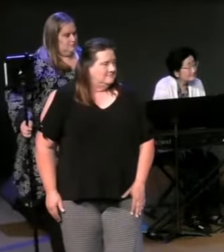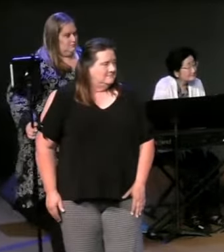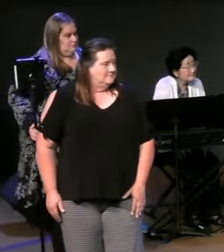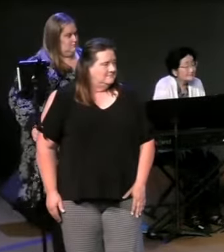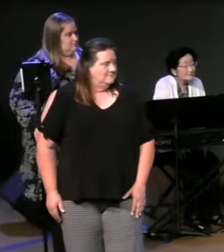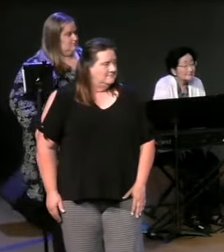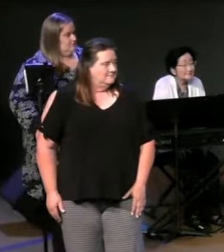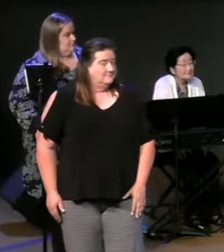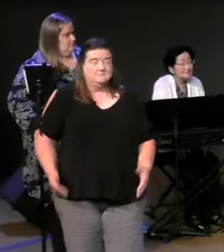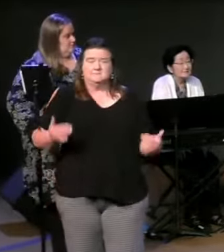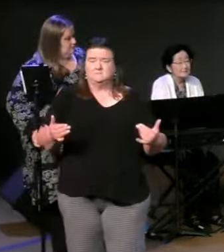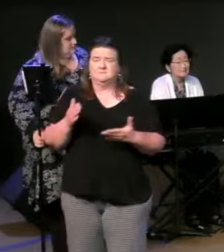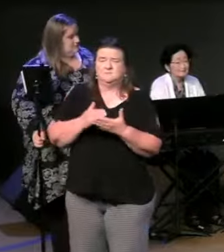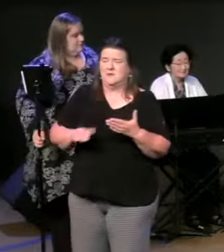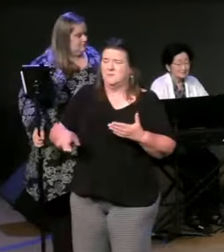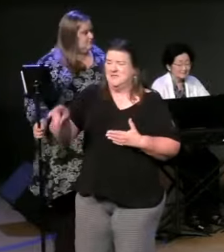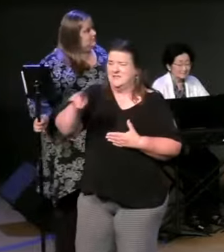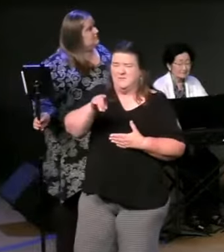Now, maybe there's some of you guys